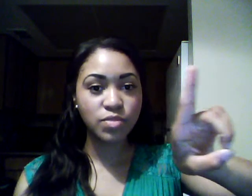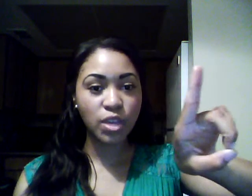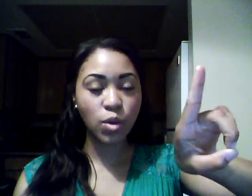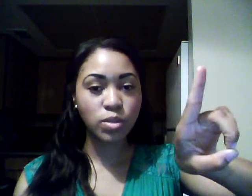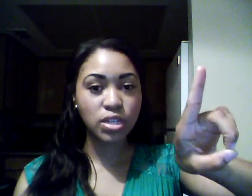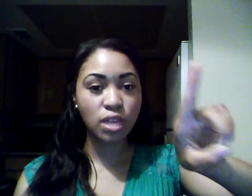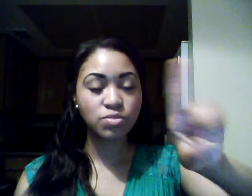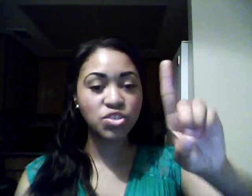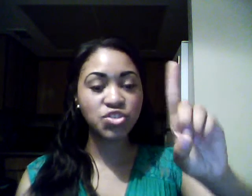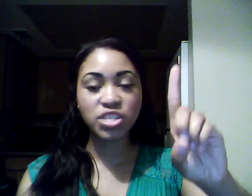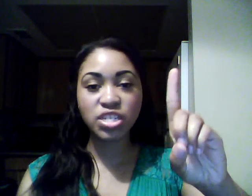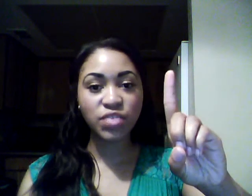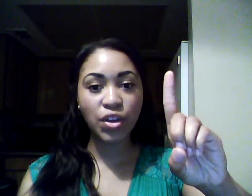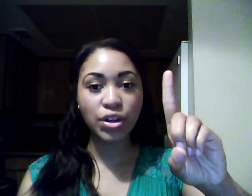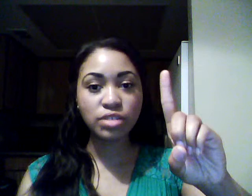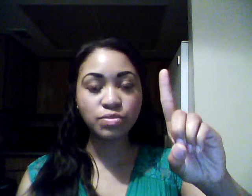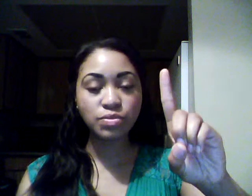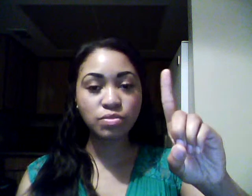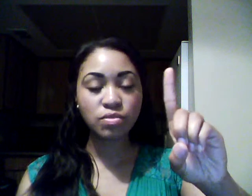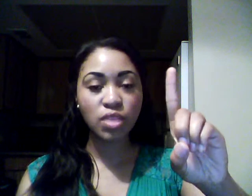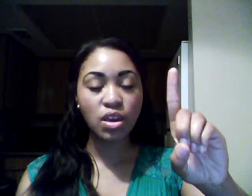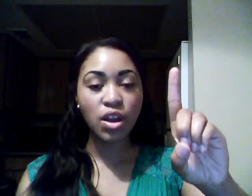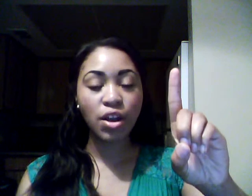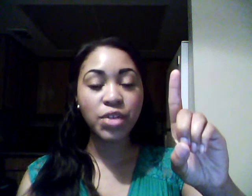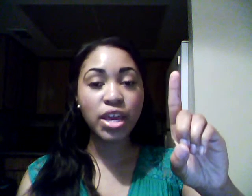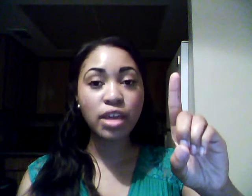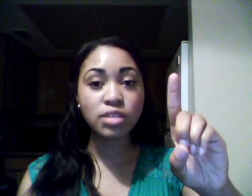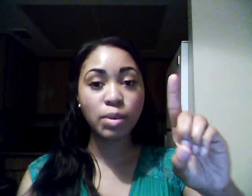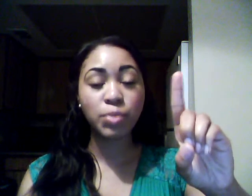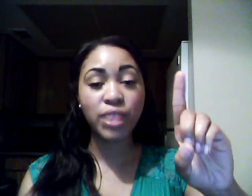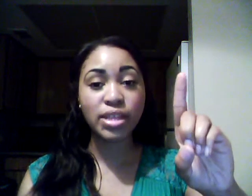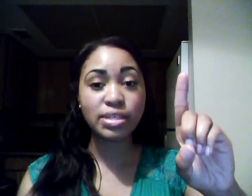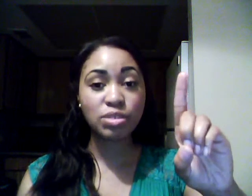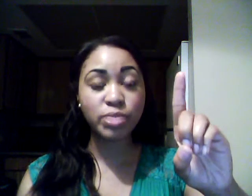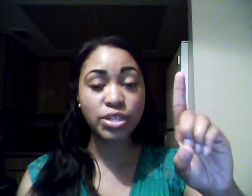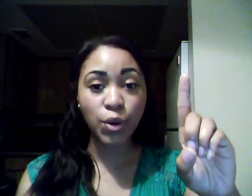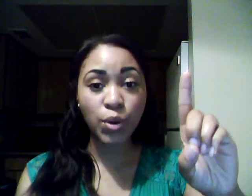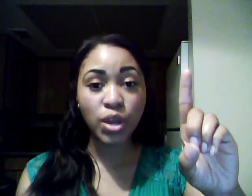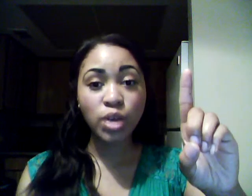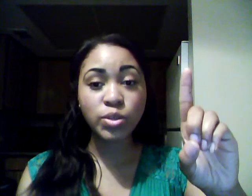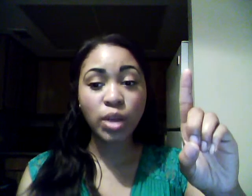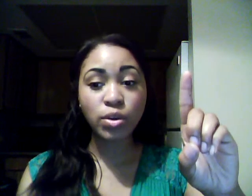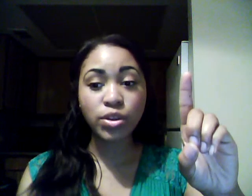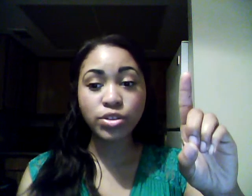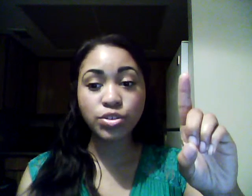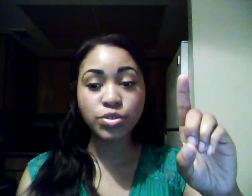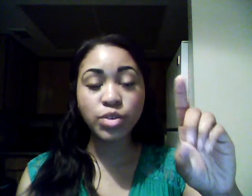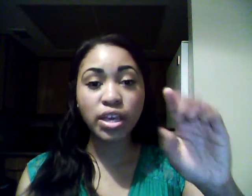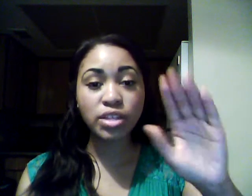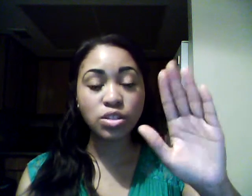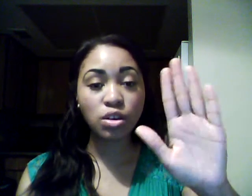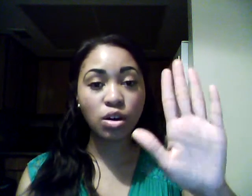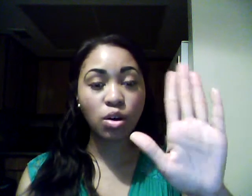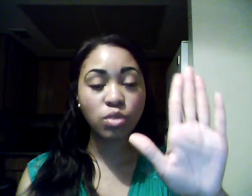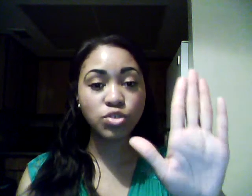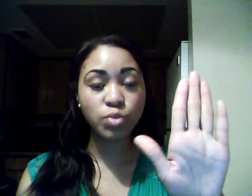it's like holding up just your index finger. Now for E, some people find this a little bit difficult, so what I want you to do is hold your